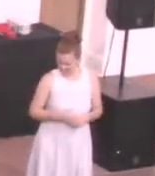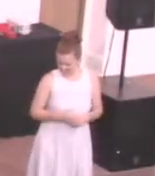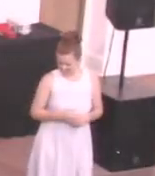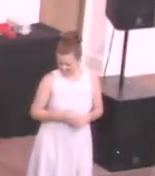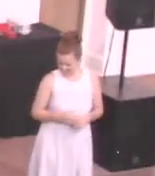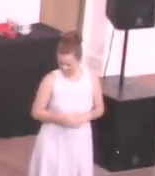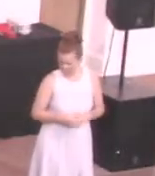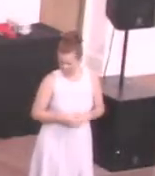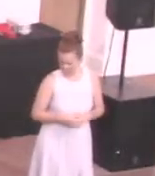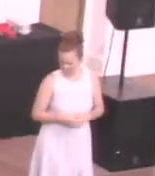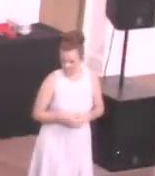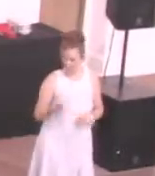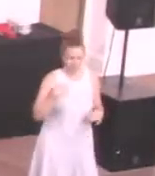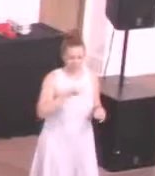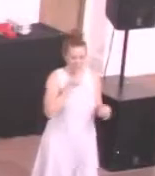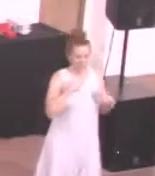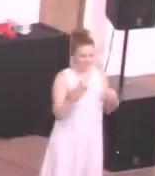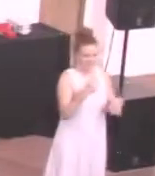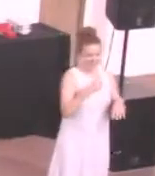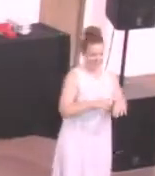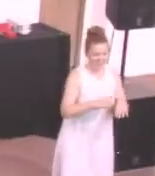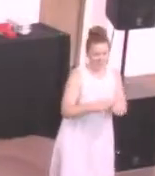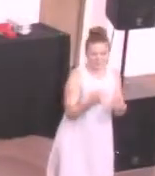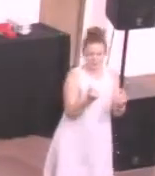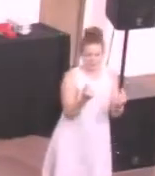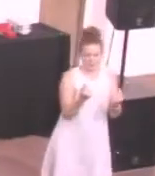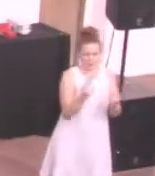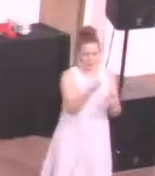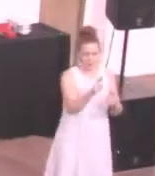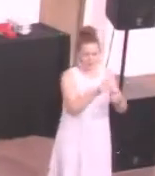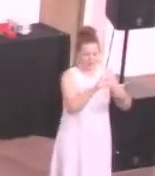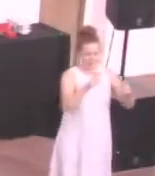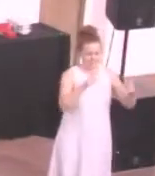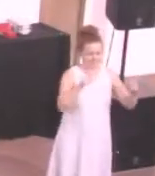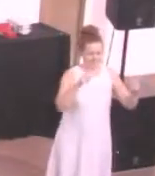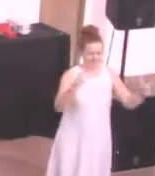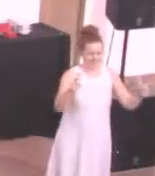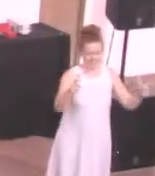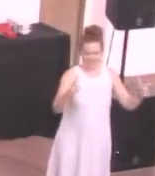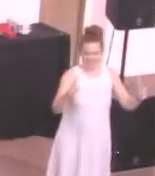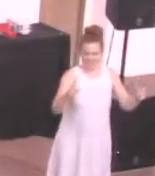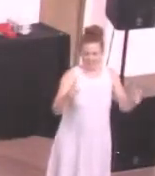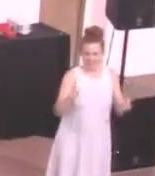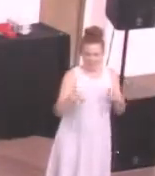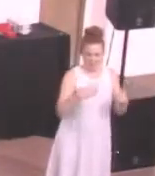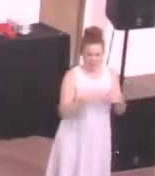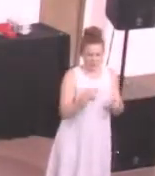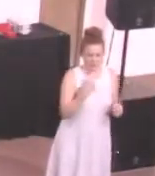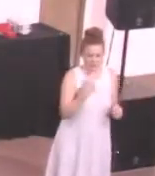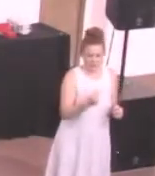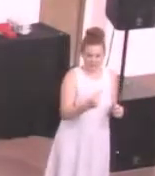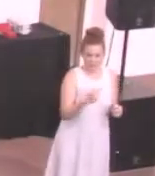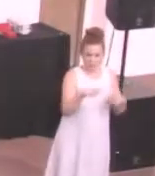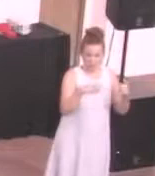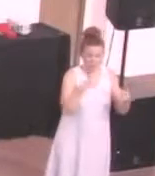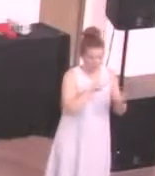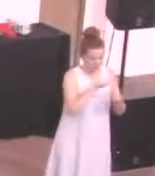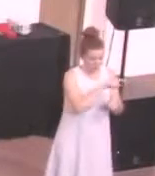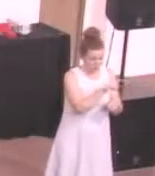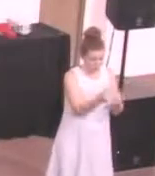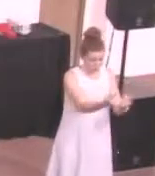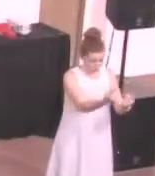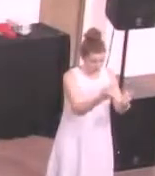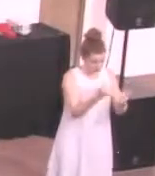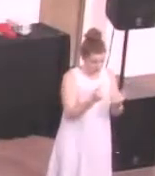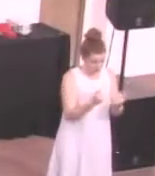Soon enough. Now, we don't have a lot of time, so we're just going to do this all in one big bush. Okay, now, but I'm going to tell you, when you come to